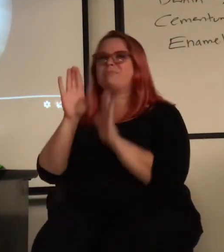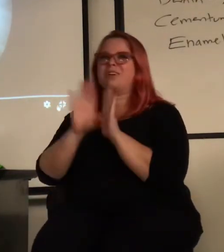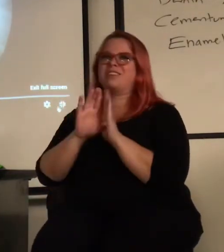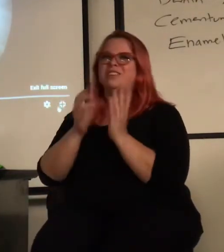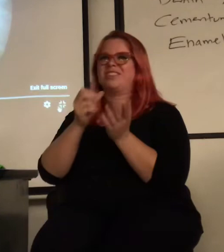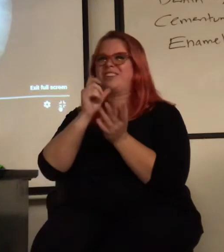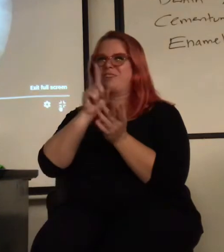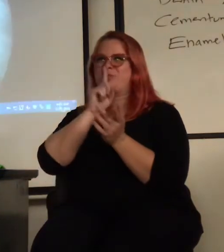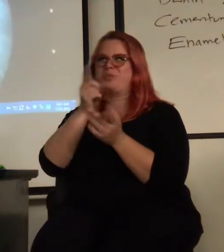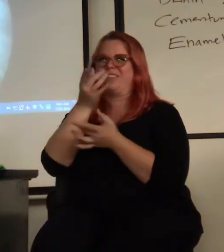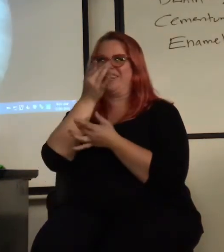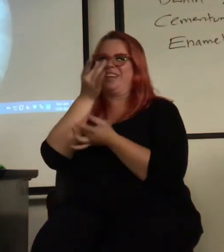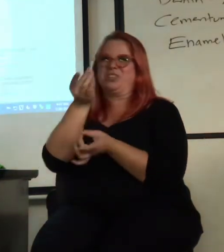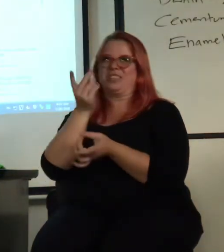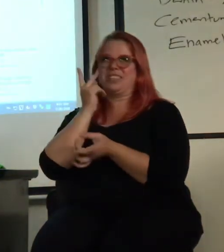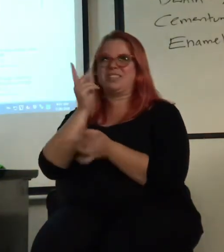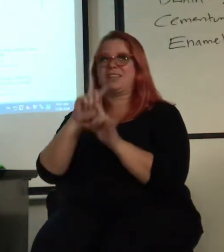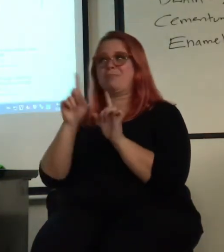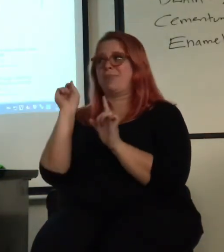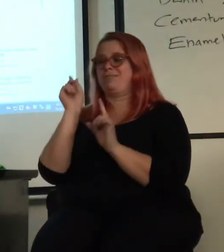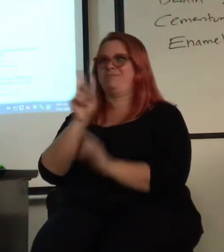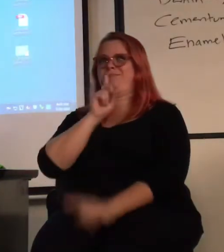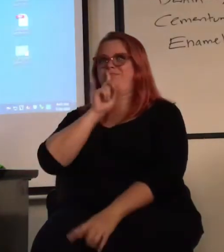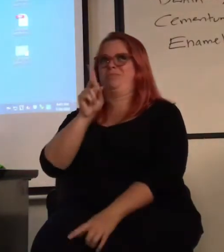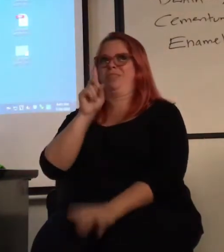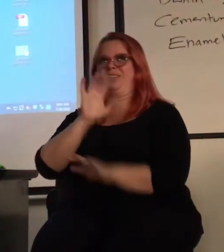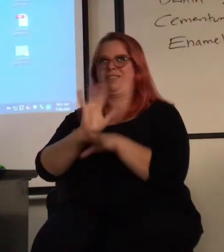of interesting to see.